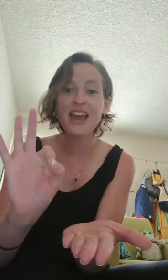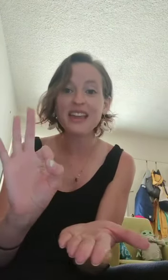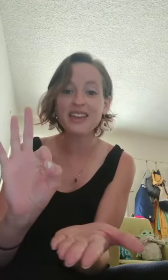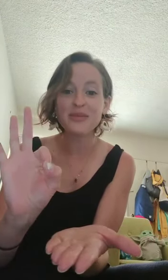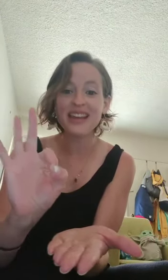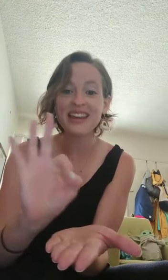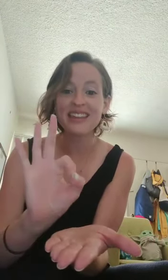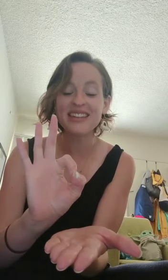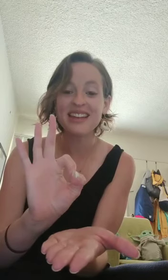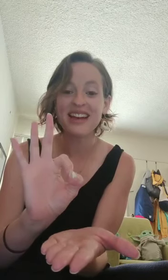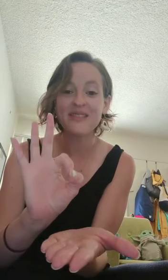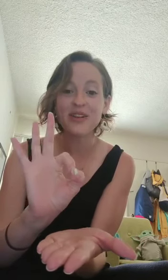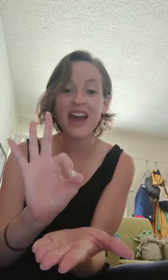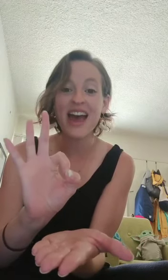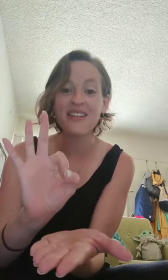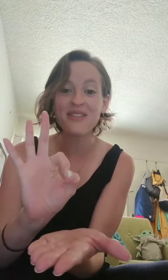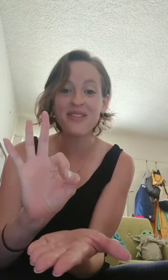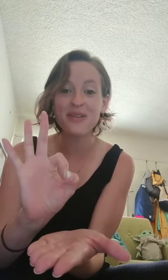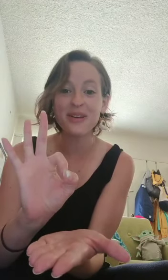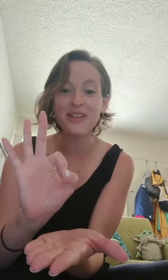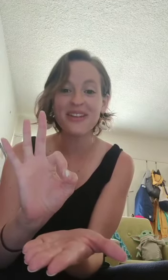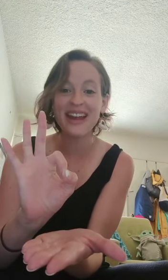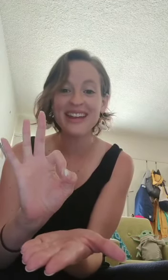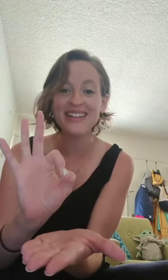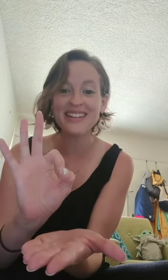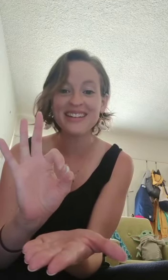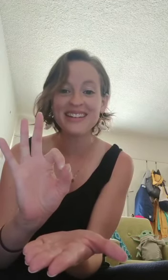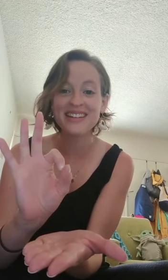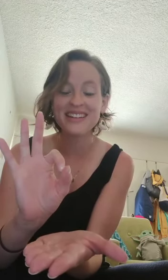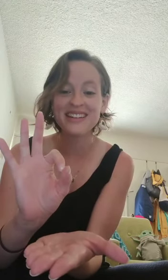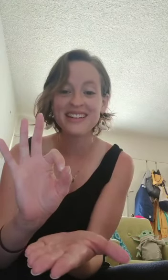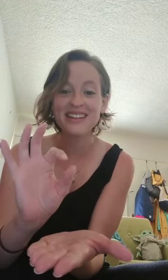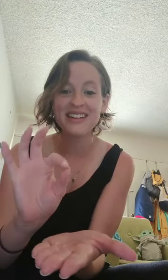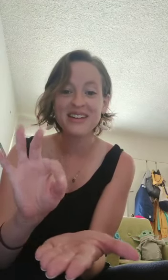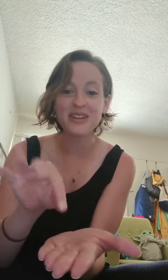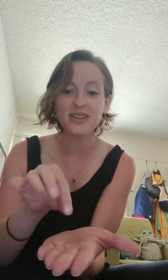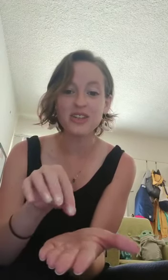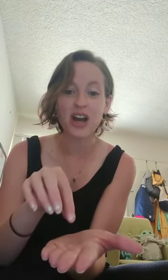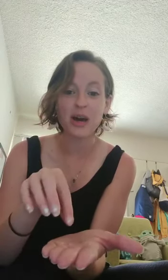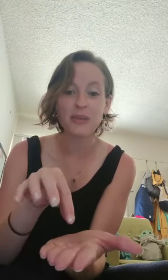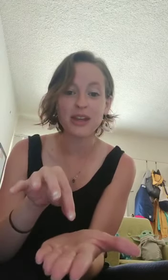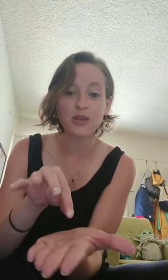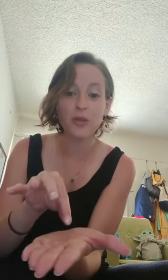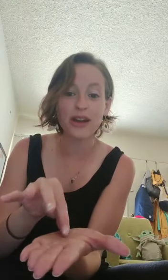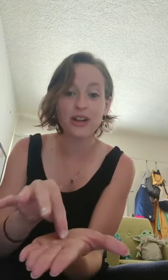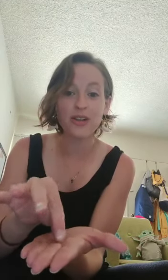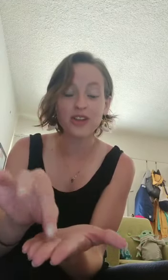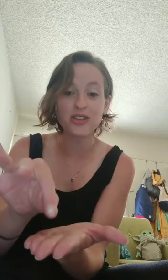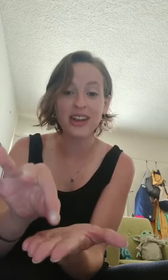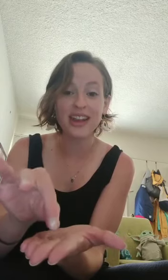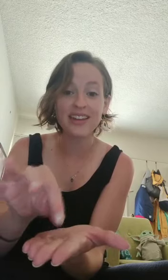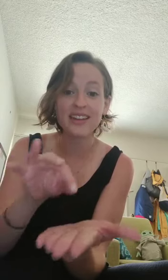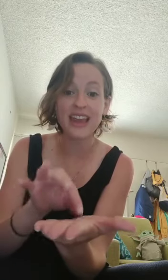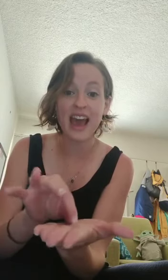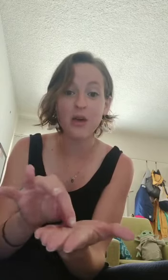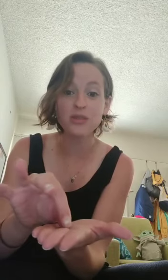Can you make the sign for F with your hand? Good job. Can you run it across your hand? Count.